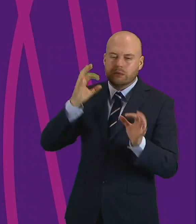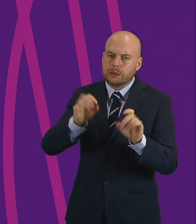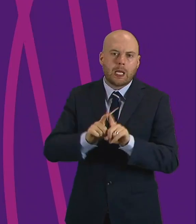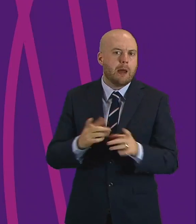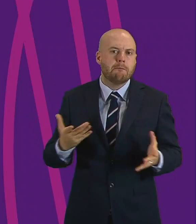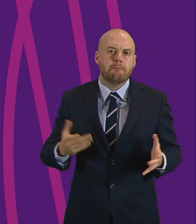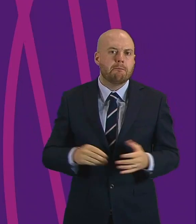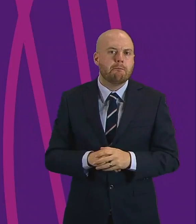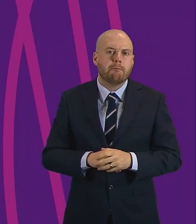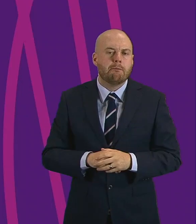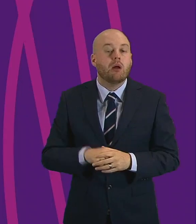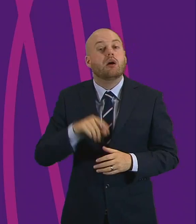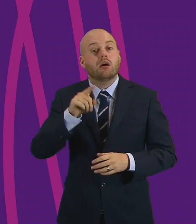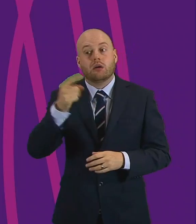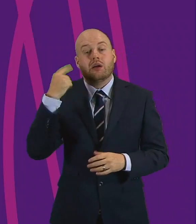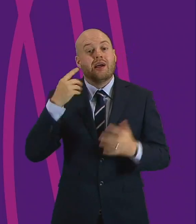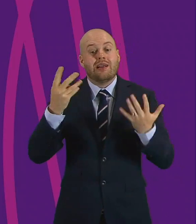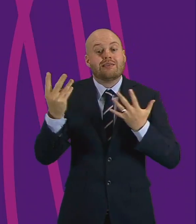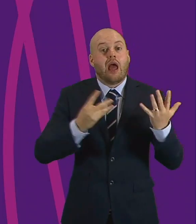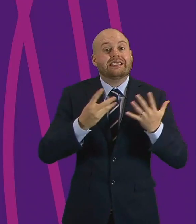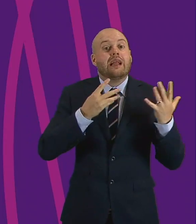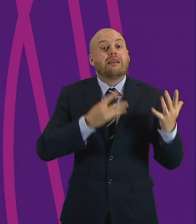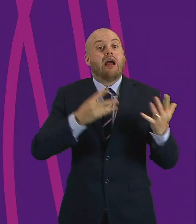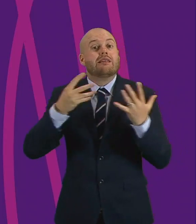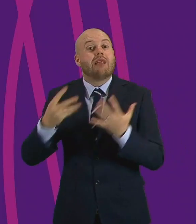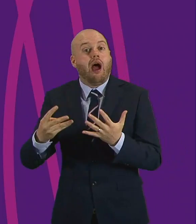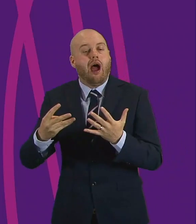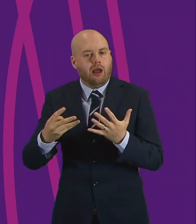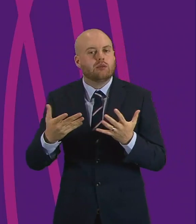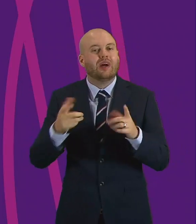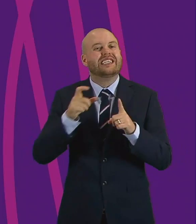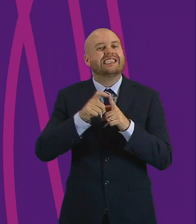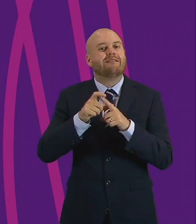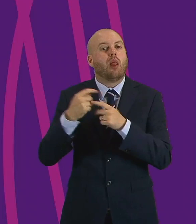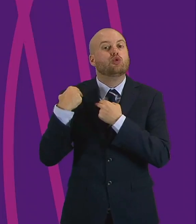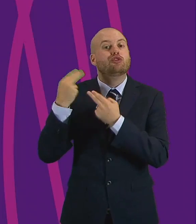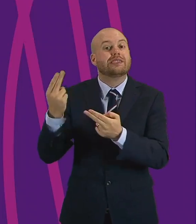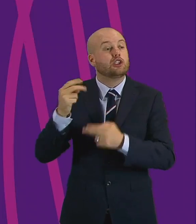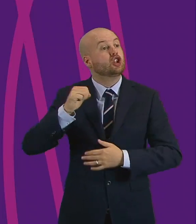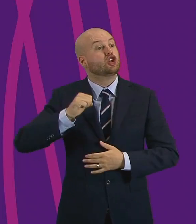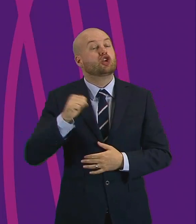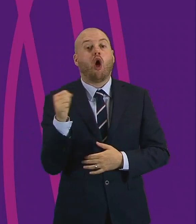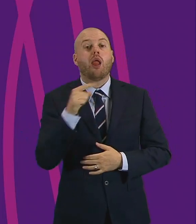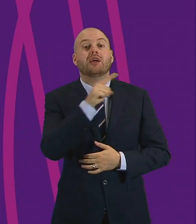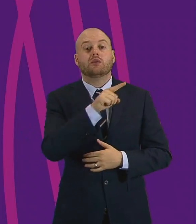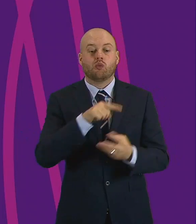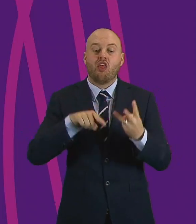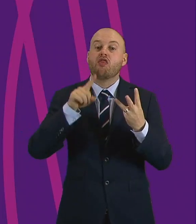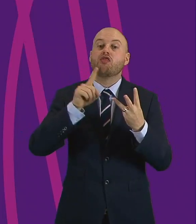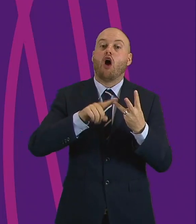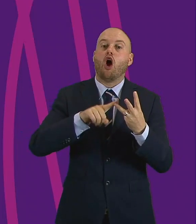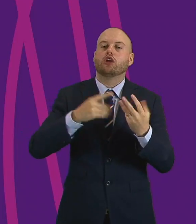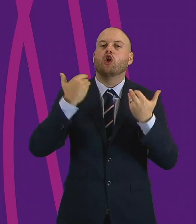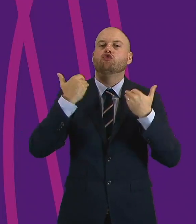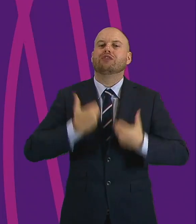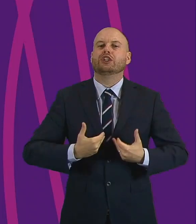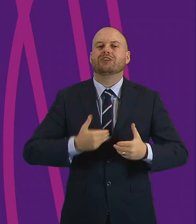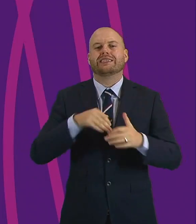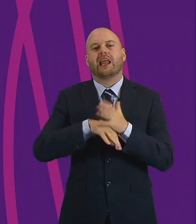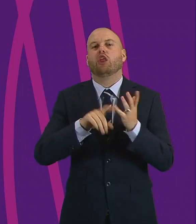time of devolution in 1999, Scotland was the 3rd richest region of the United Kingdom. Since